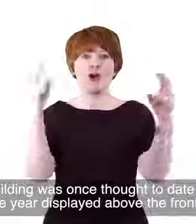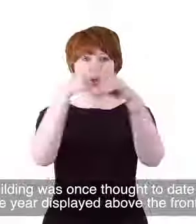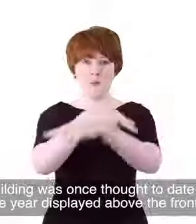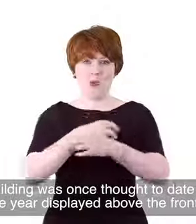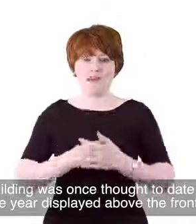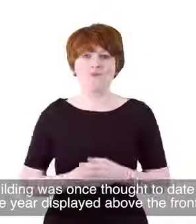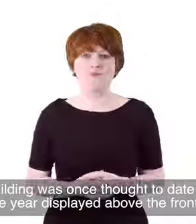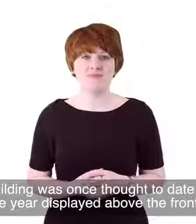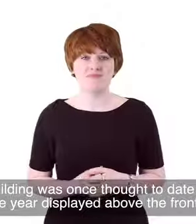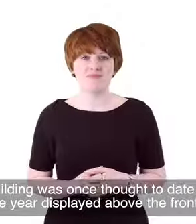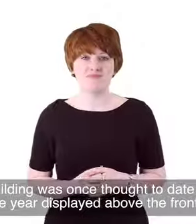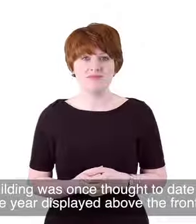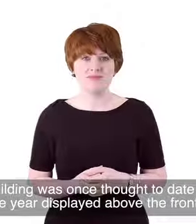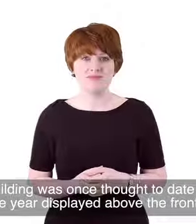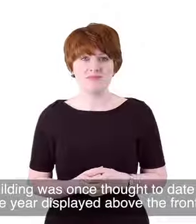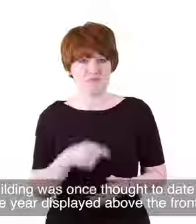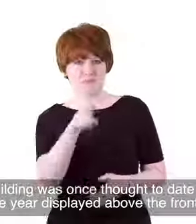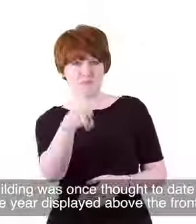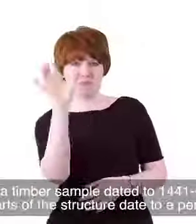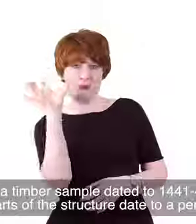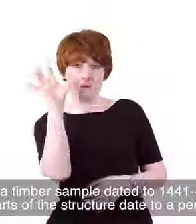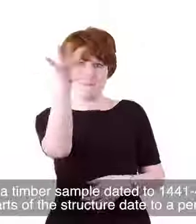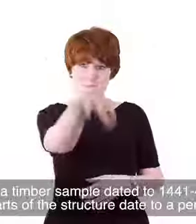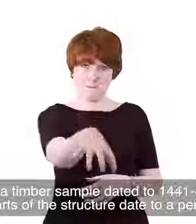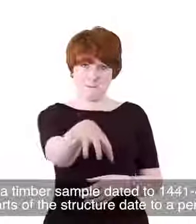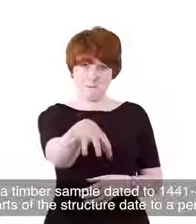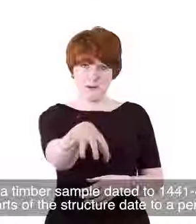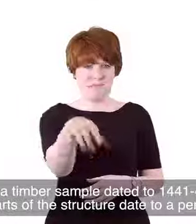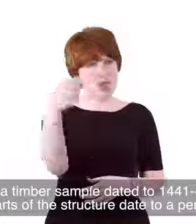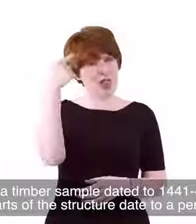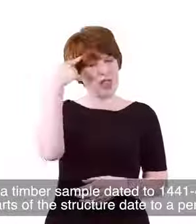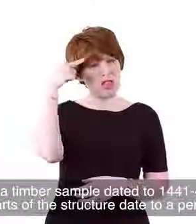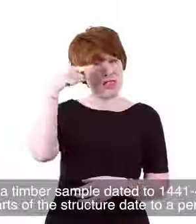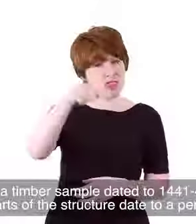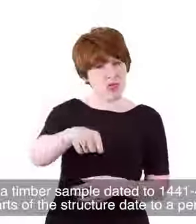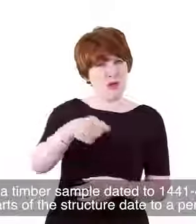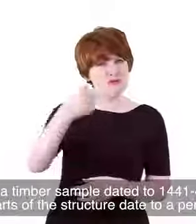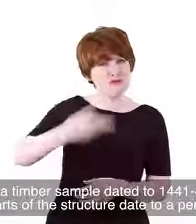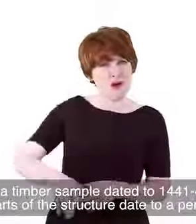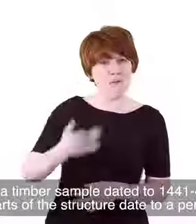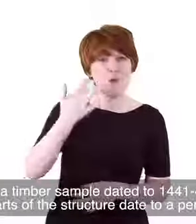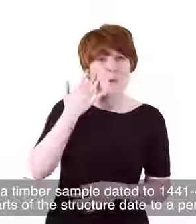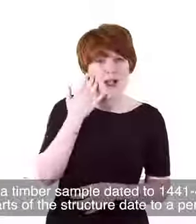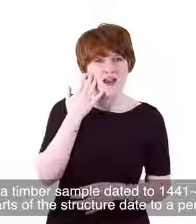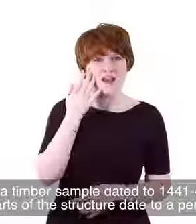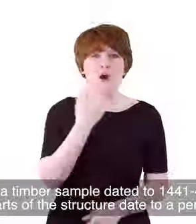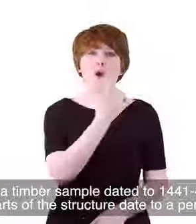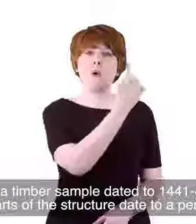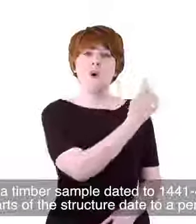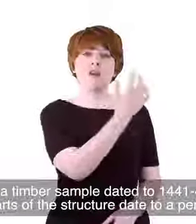year displayed above the front door. However, a timber sample dated 1441 to 42 shows that parts